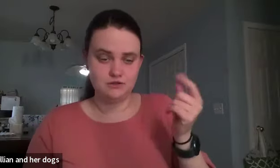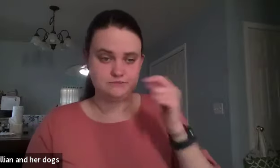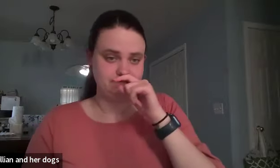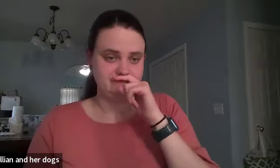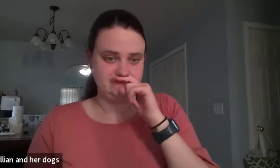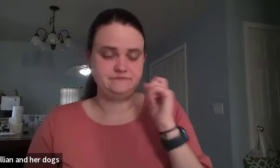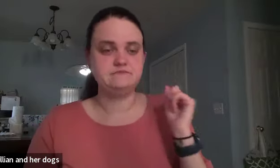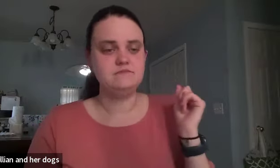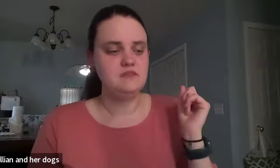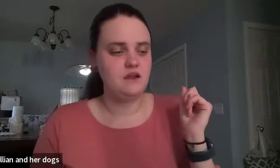dog.